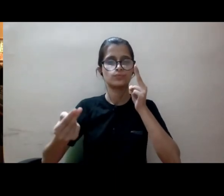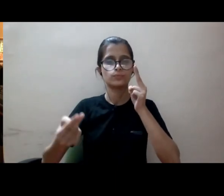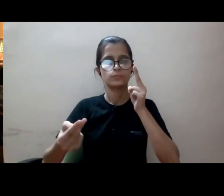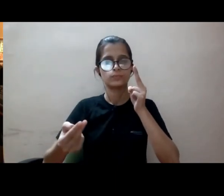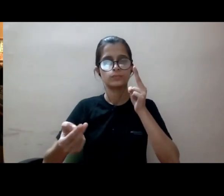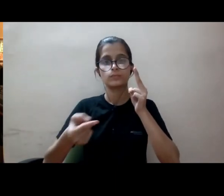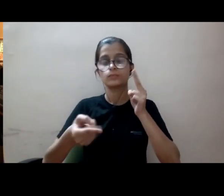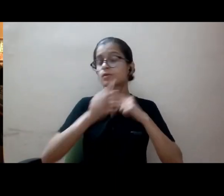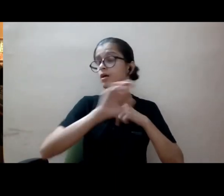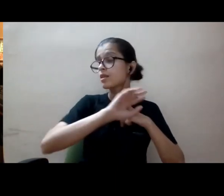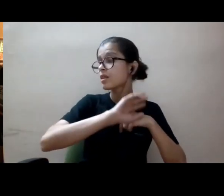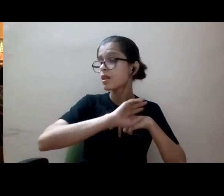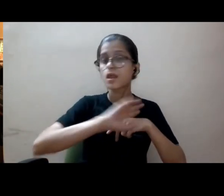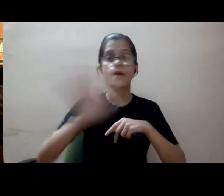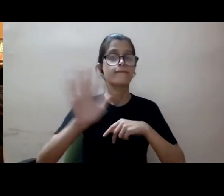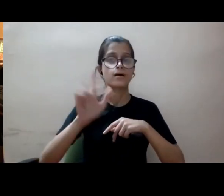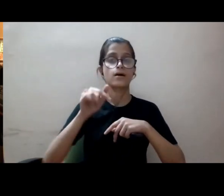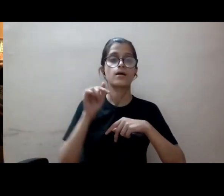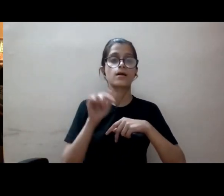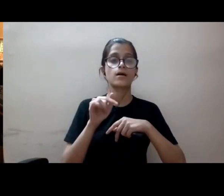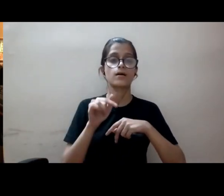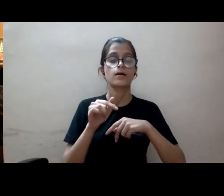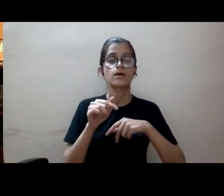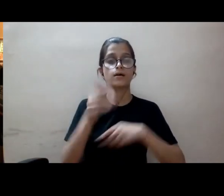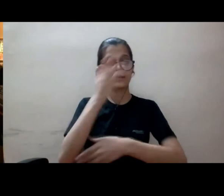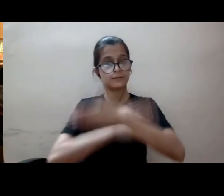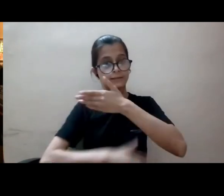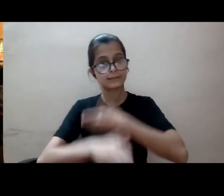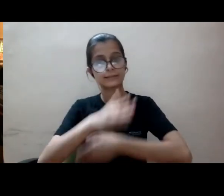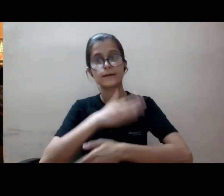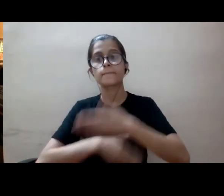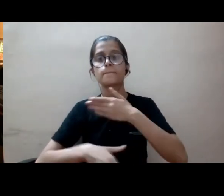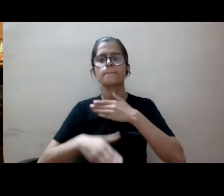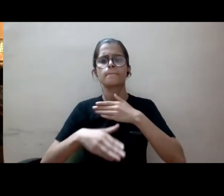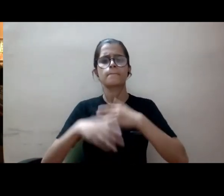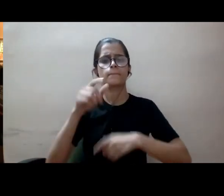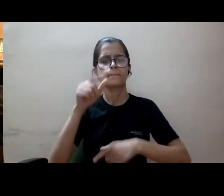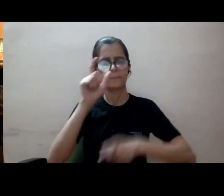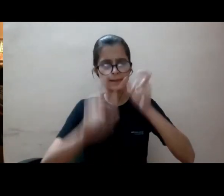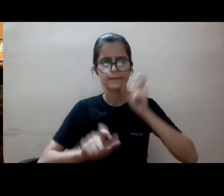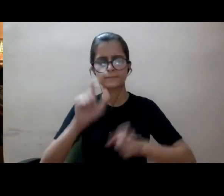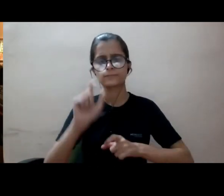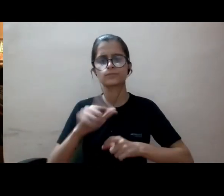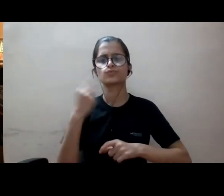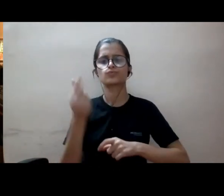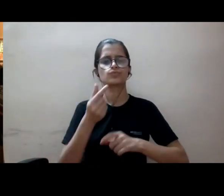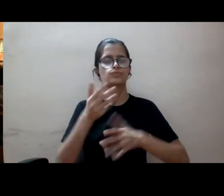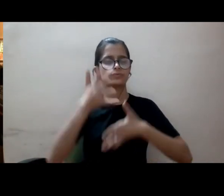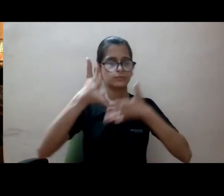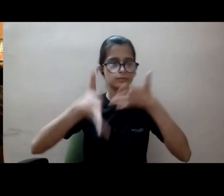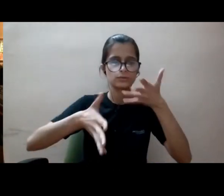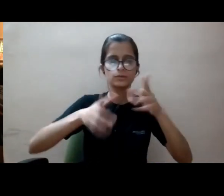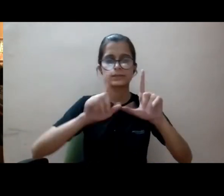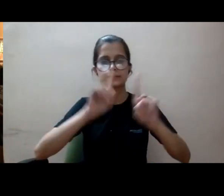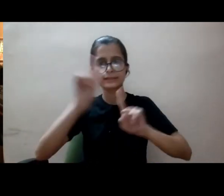never about real disabled people at all. They use disabled people as symbols to advance their stories.